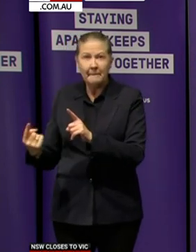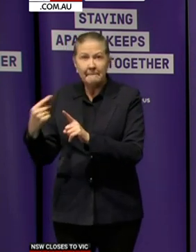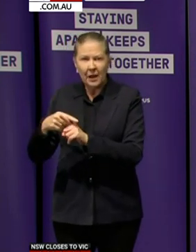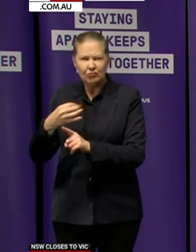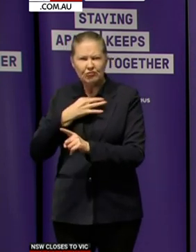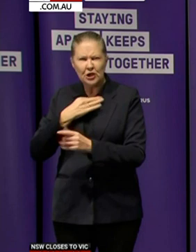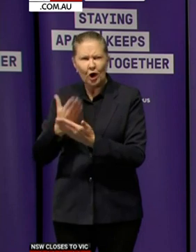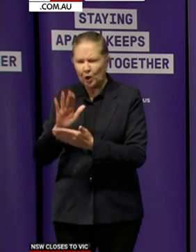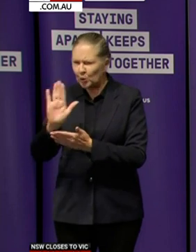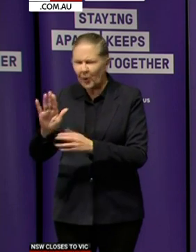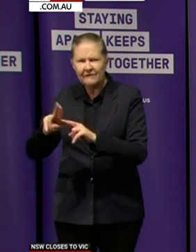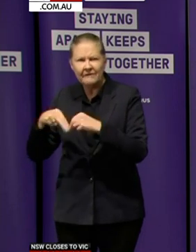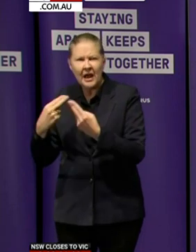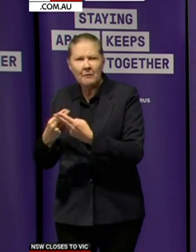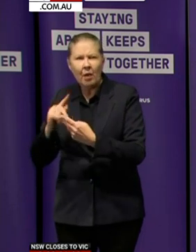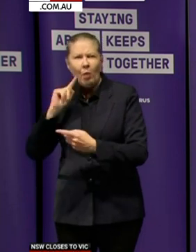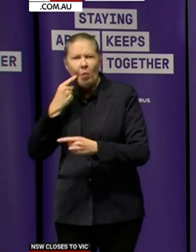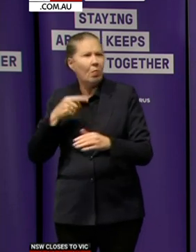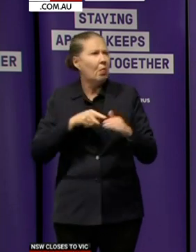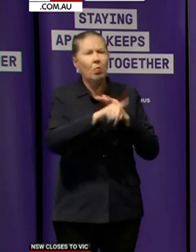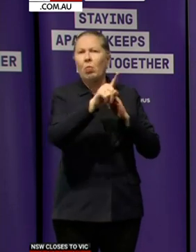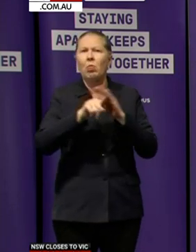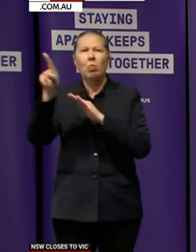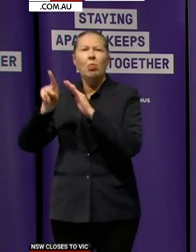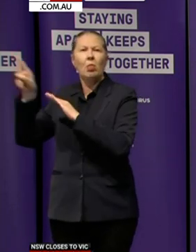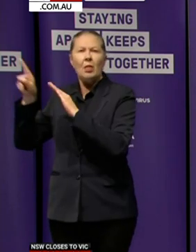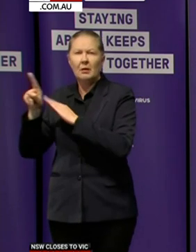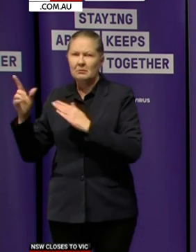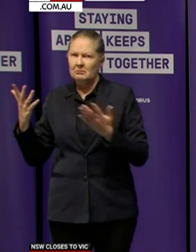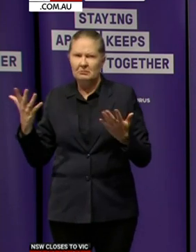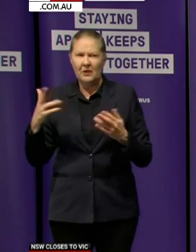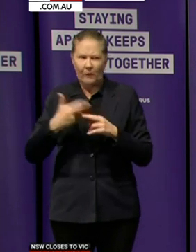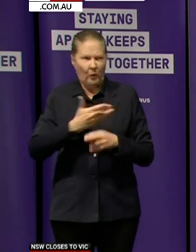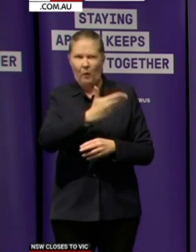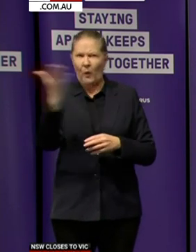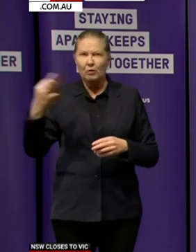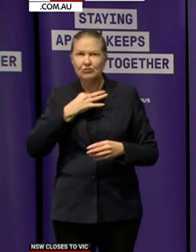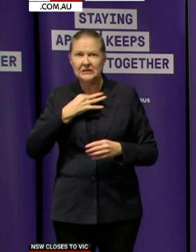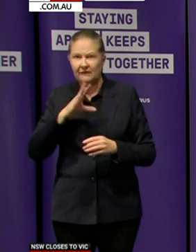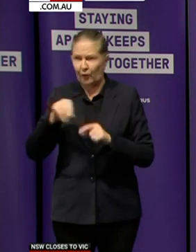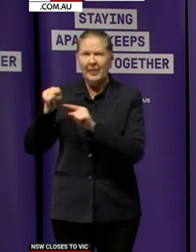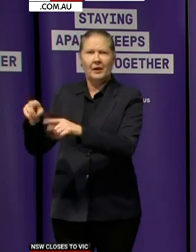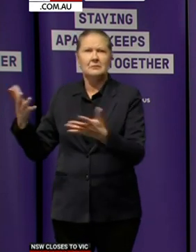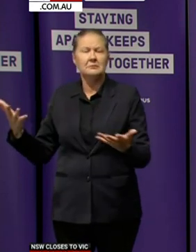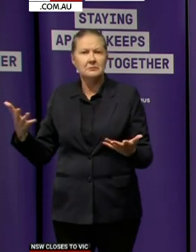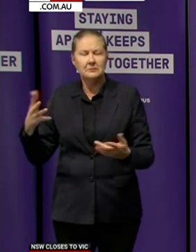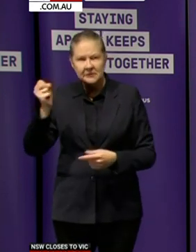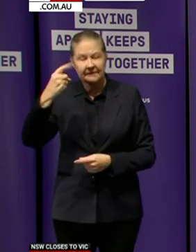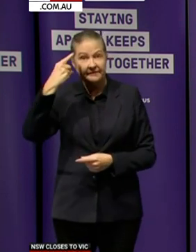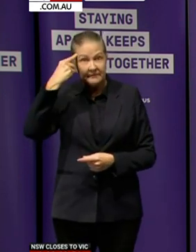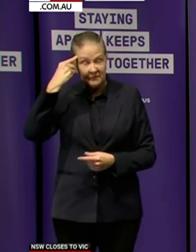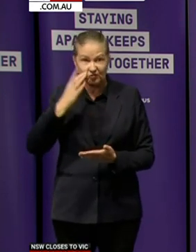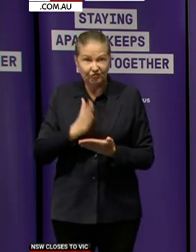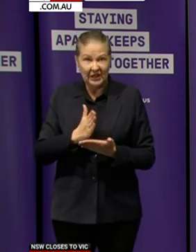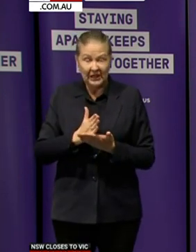family, but indeed the health of every single family at risk. Essentially, all of us have to be realistic about the